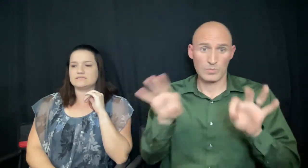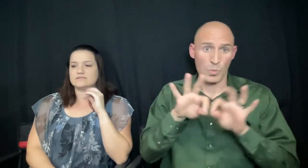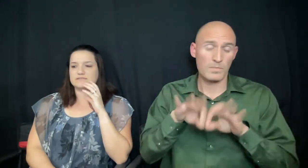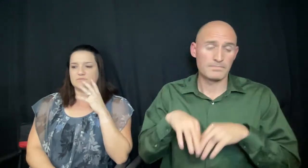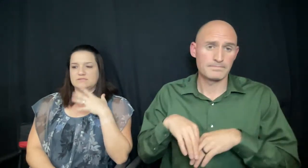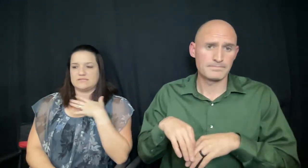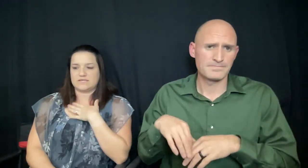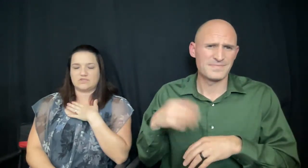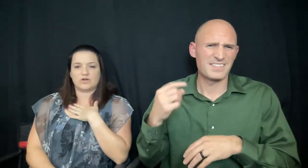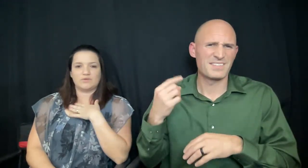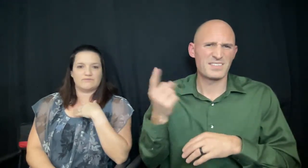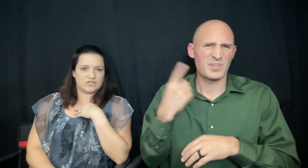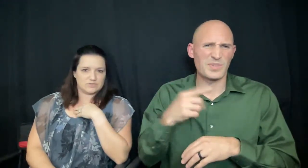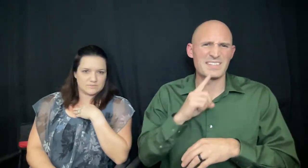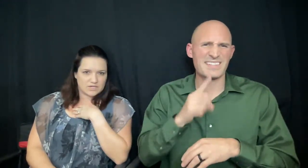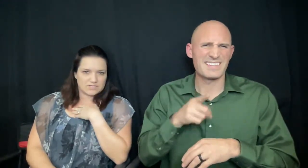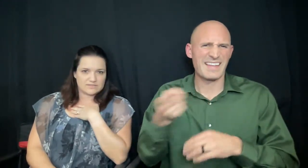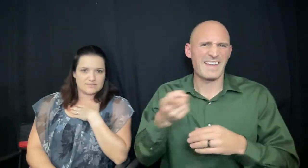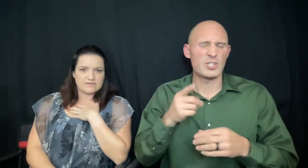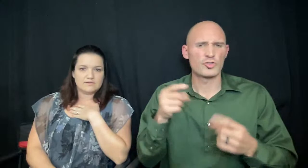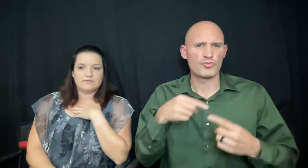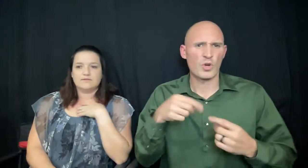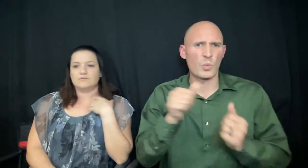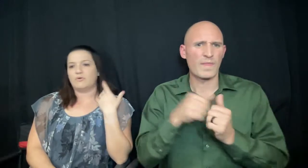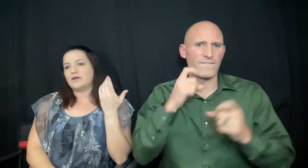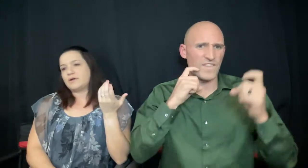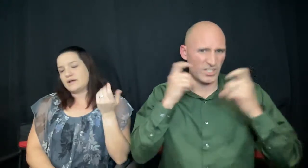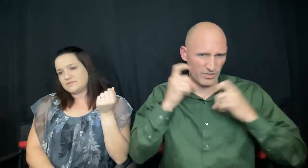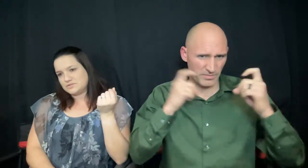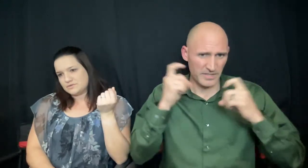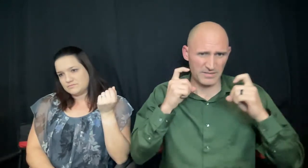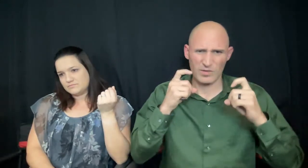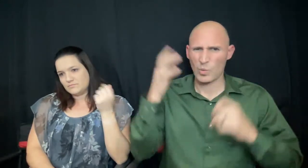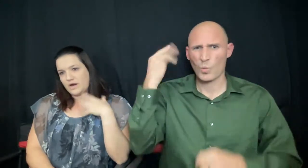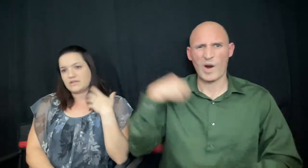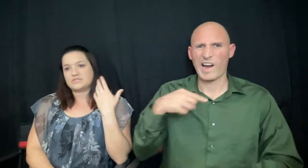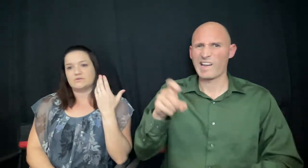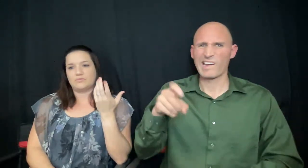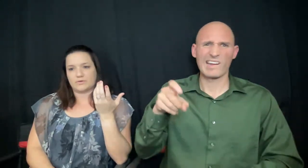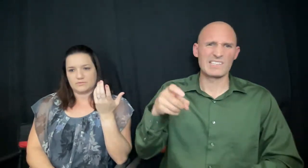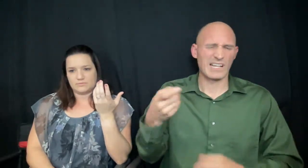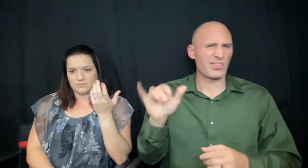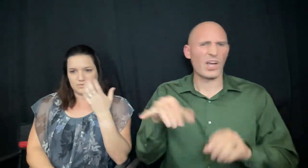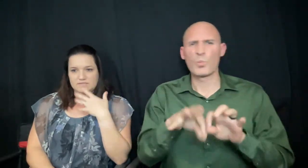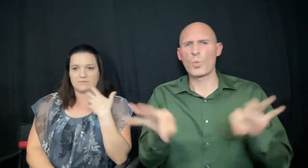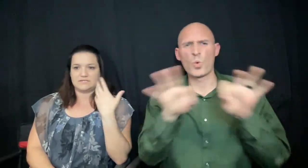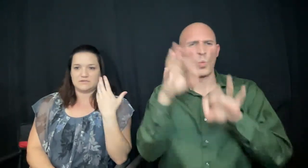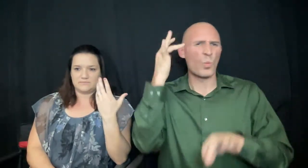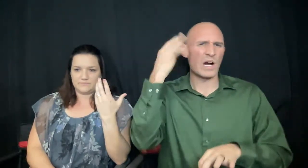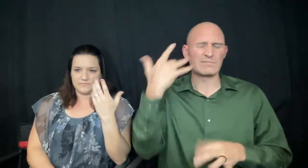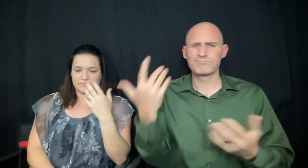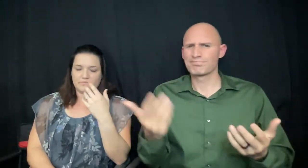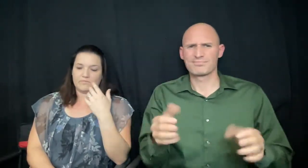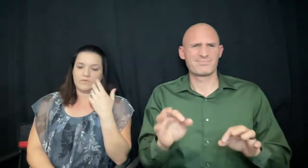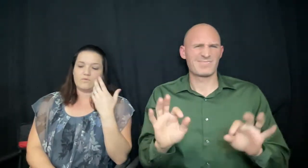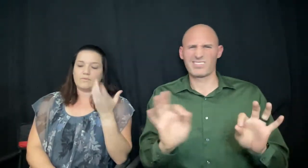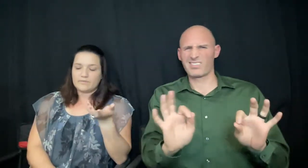is someone says they struggle with facial expressions. Why do I have to do them? Why are they so important? What's the big deal? Well,